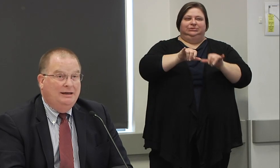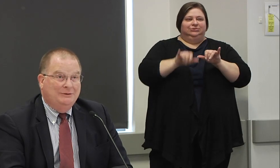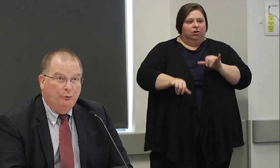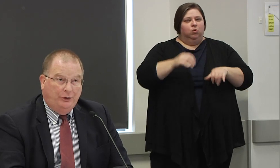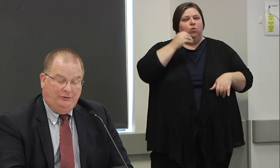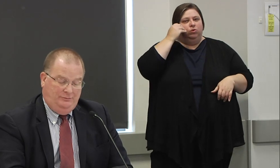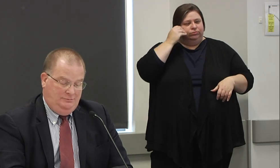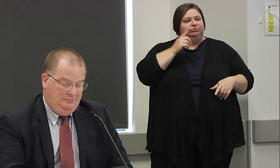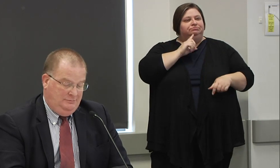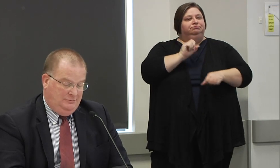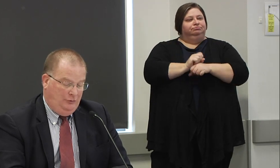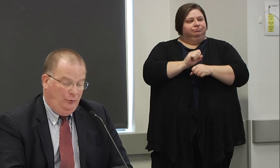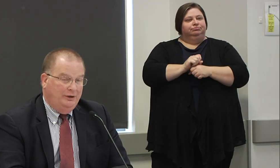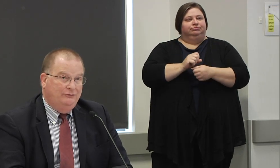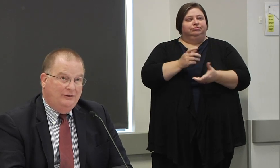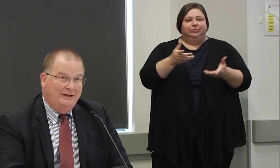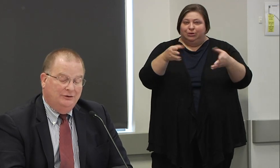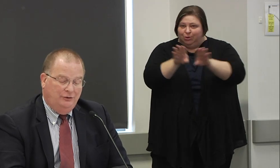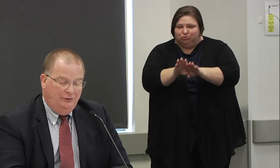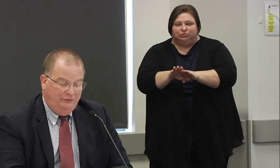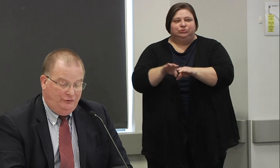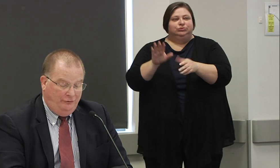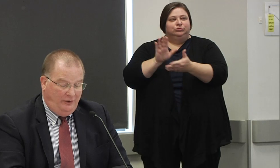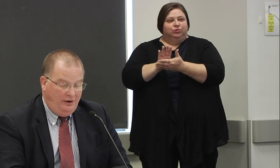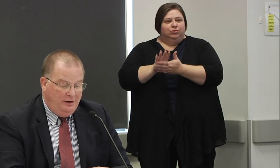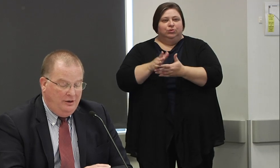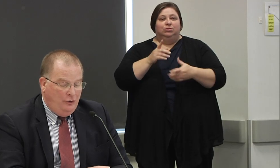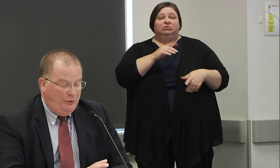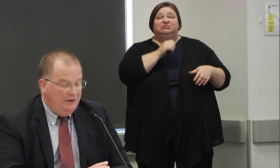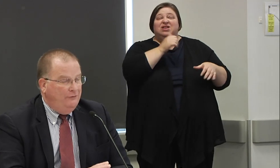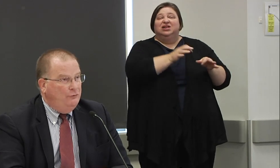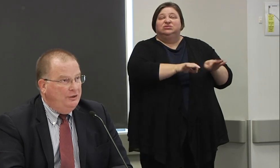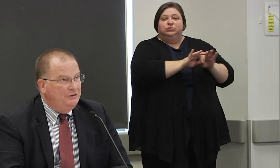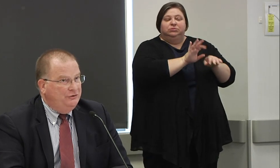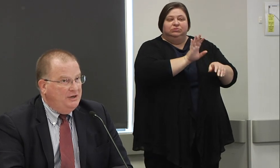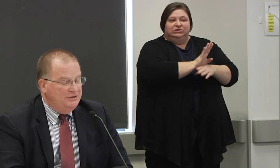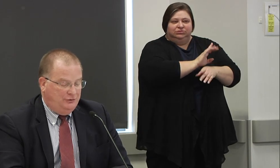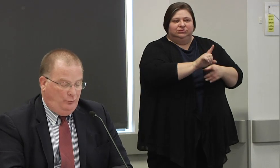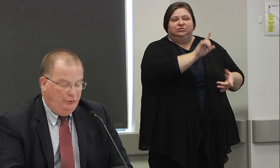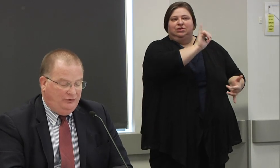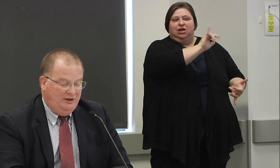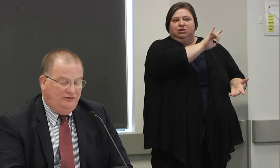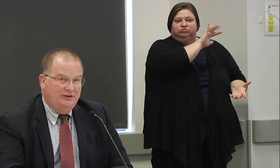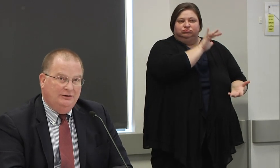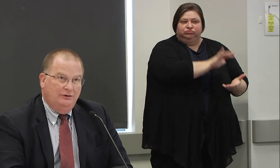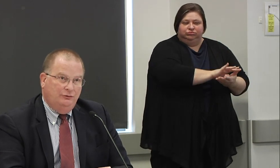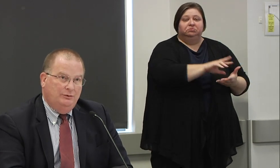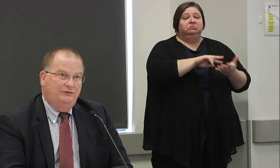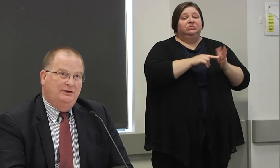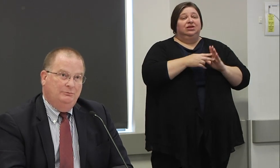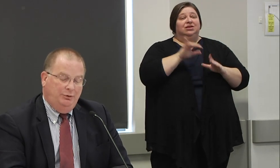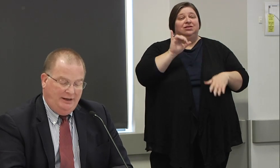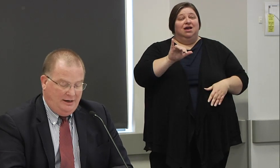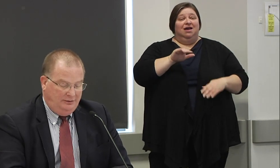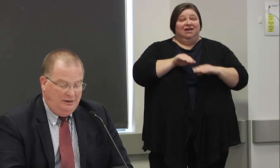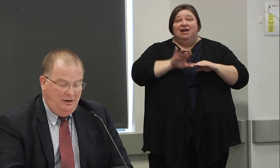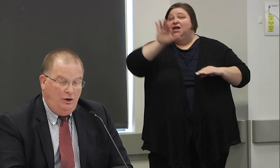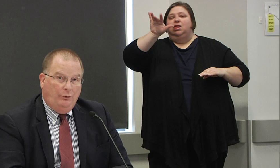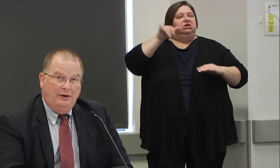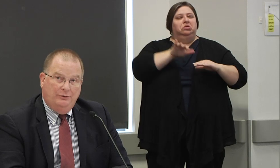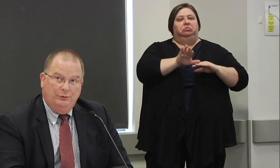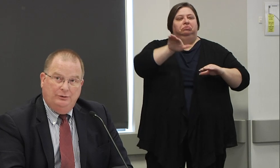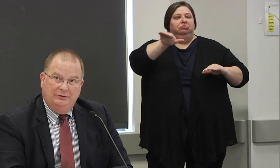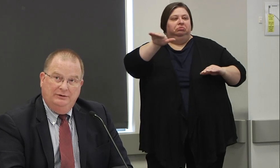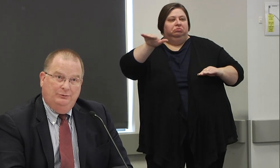It worked. Oregon flattened the curve. So far, we have avoided the tragic worst-case scenarios we've seen play out around